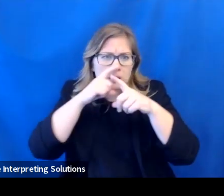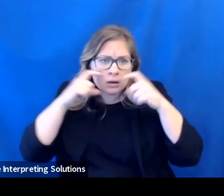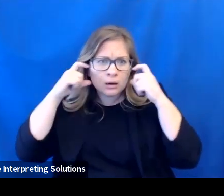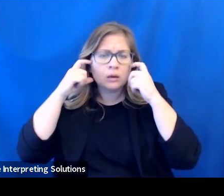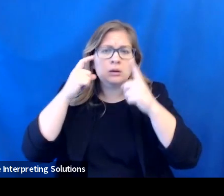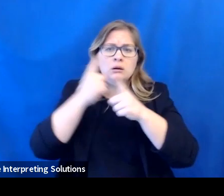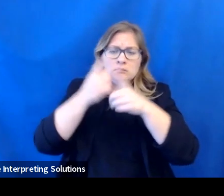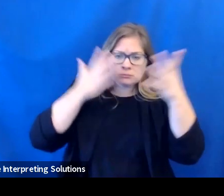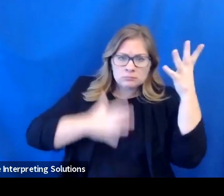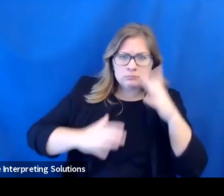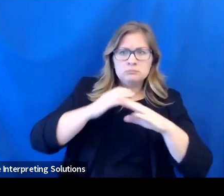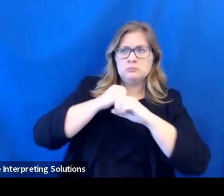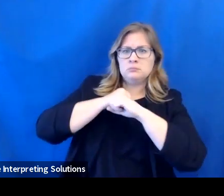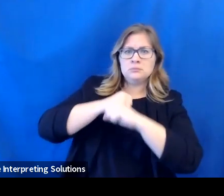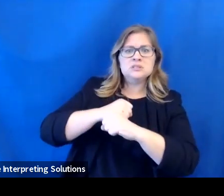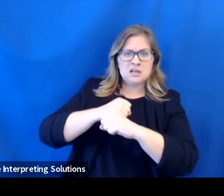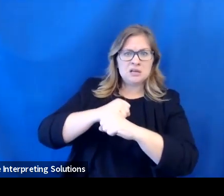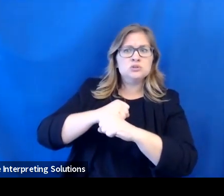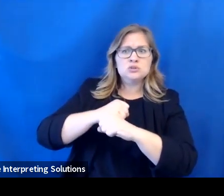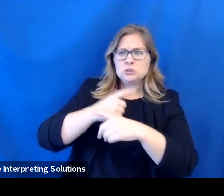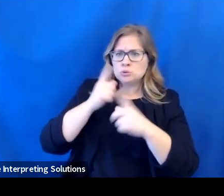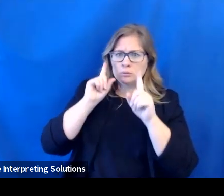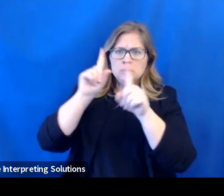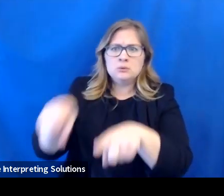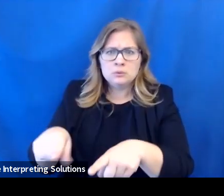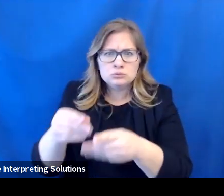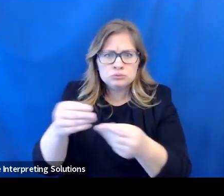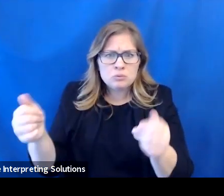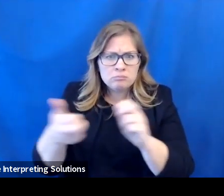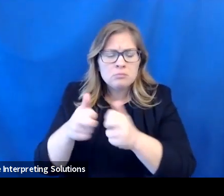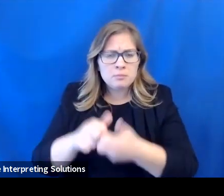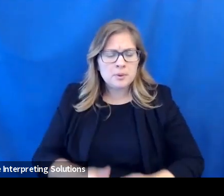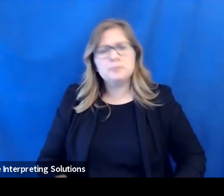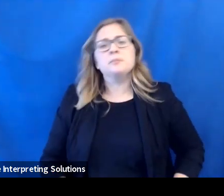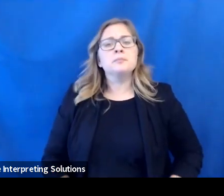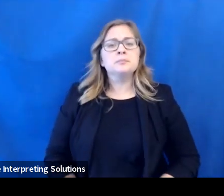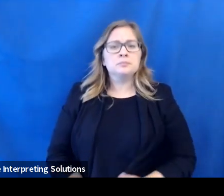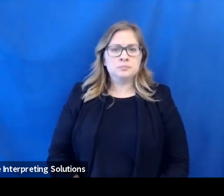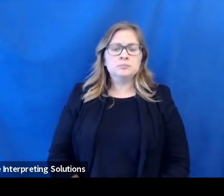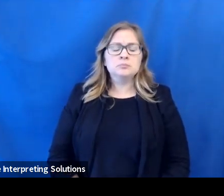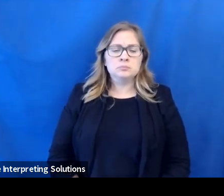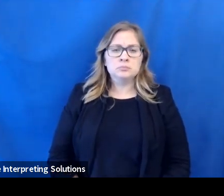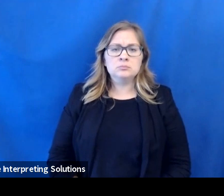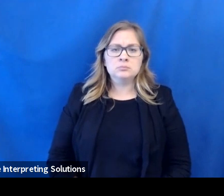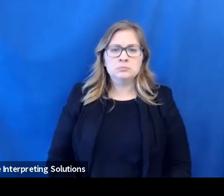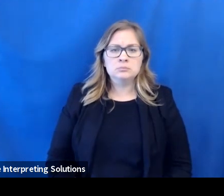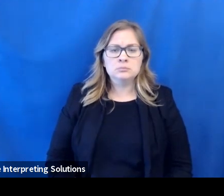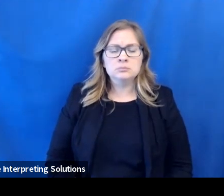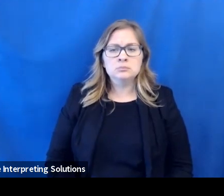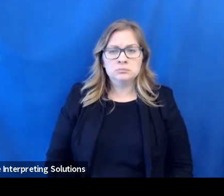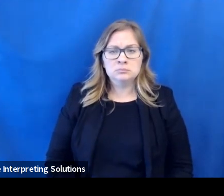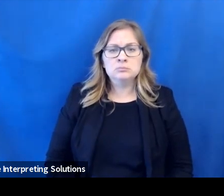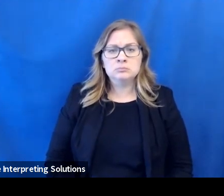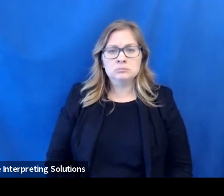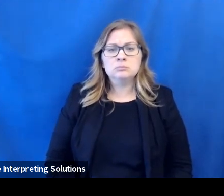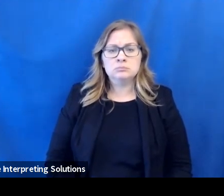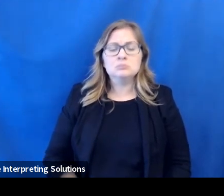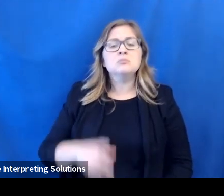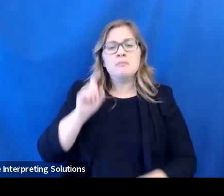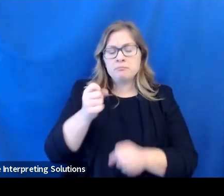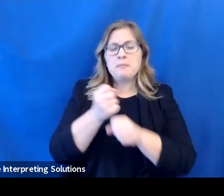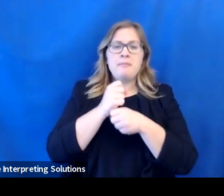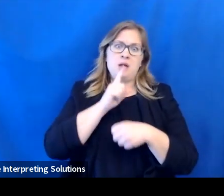problem the person is calling and asking for help with while still protecting first